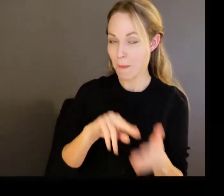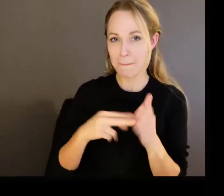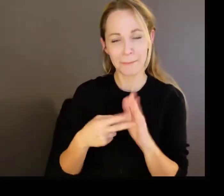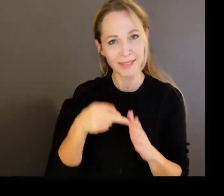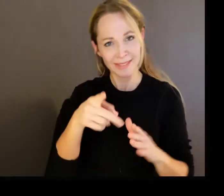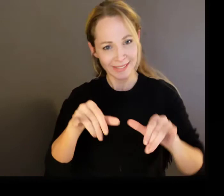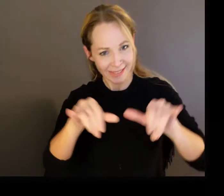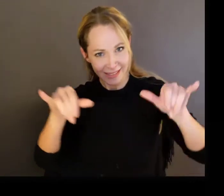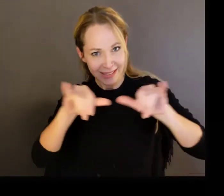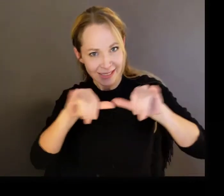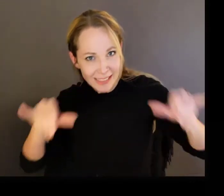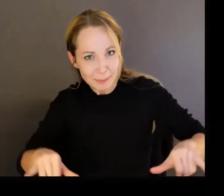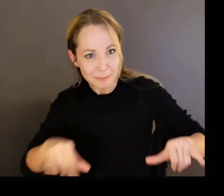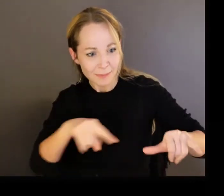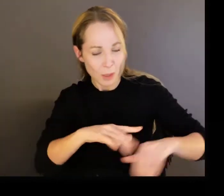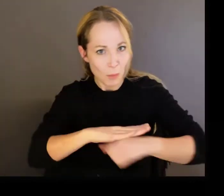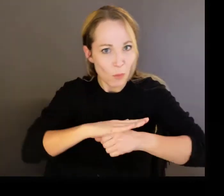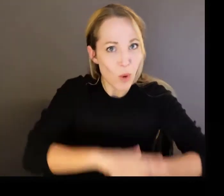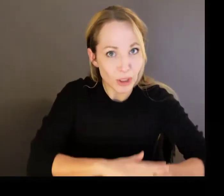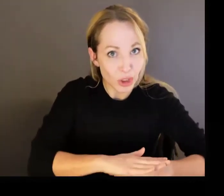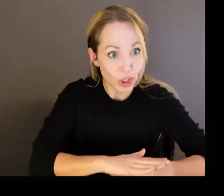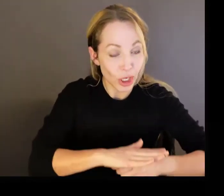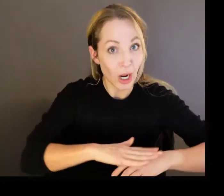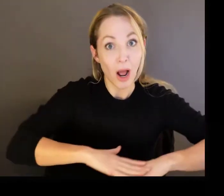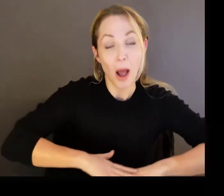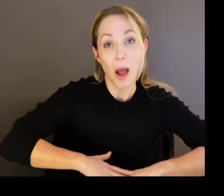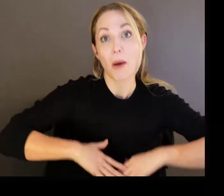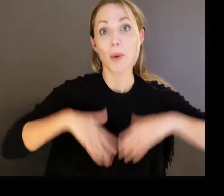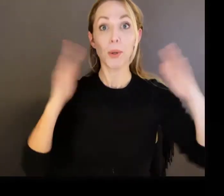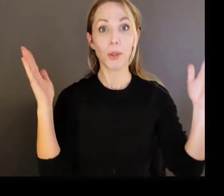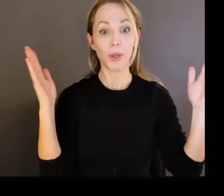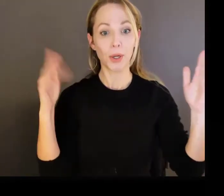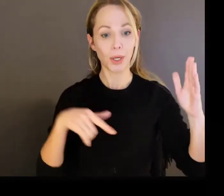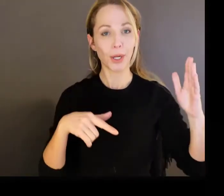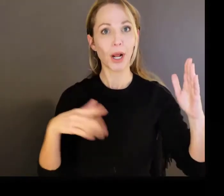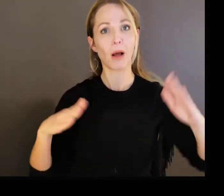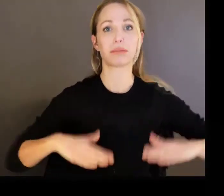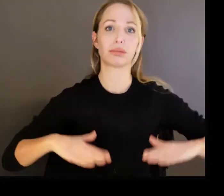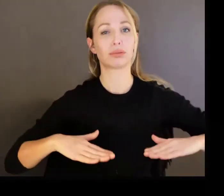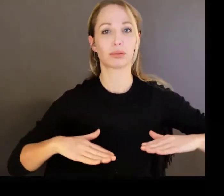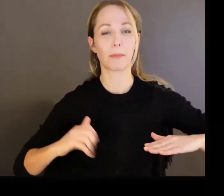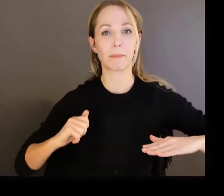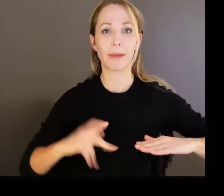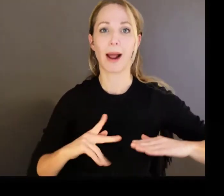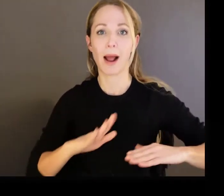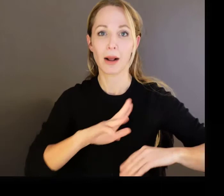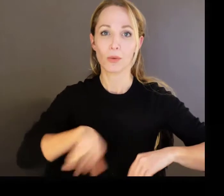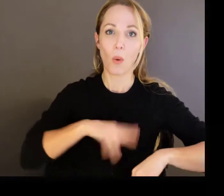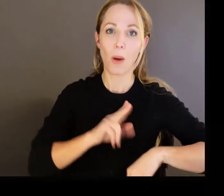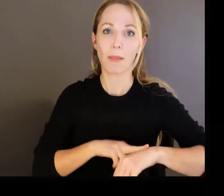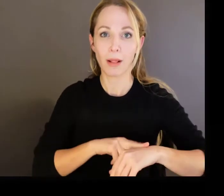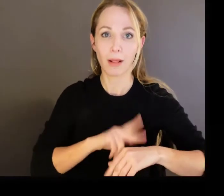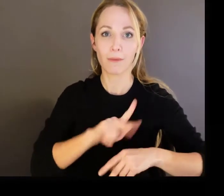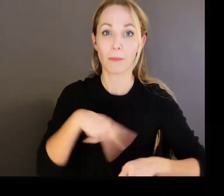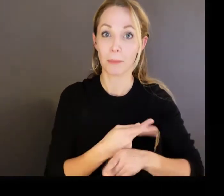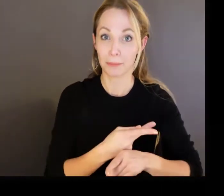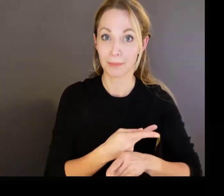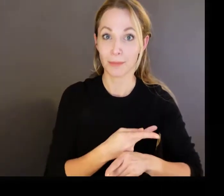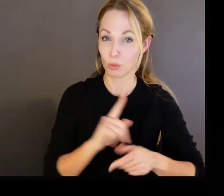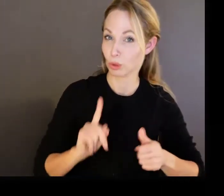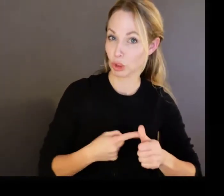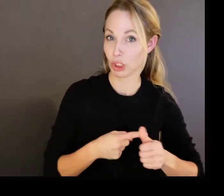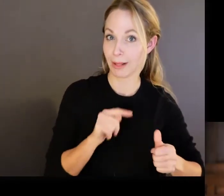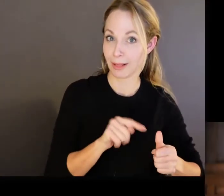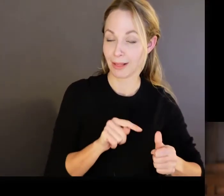we put pressure on a system. After the pressure is lifted, that system goes back to its original